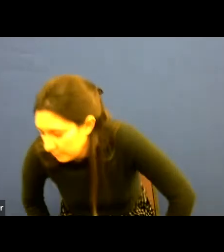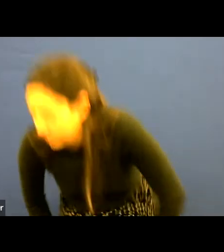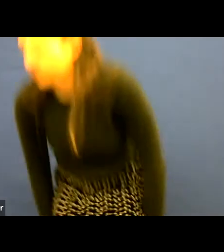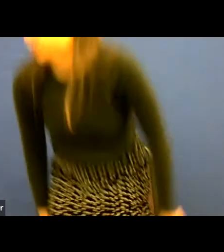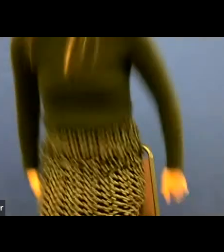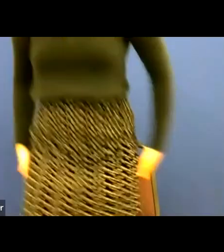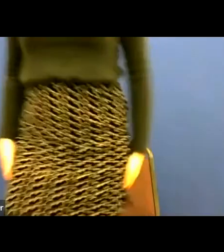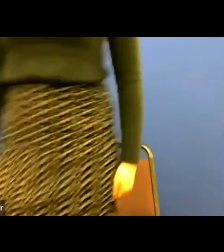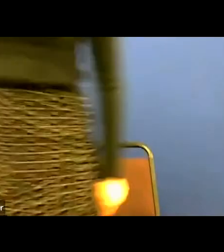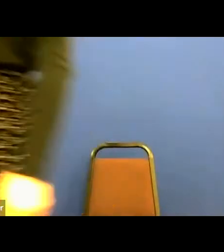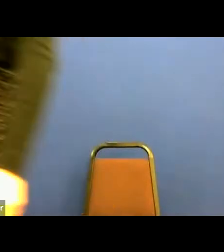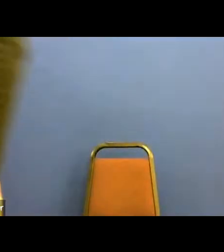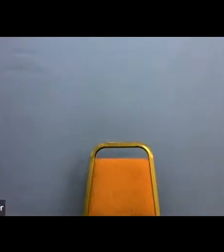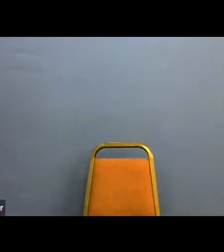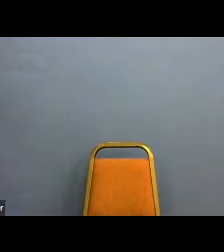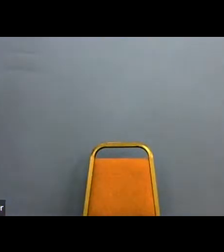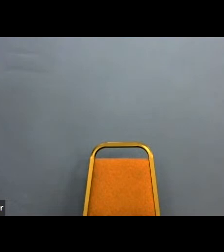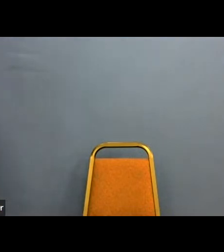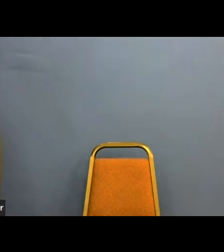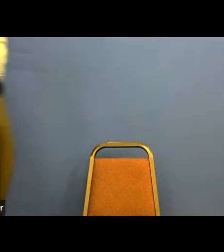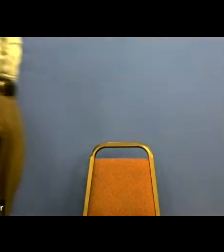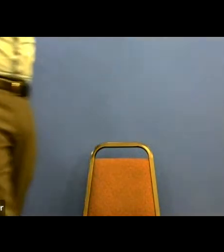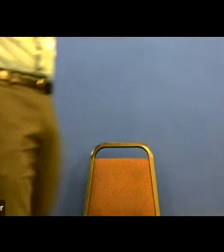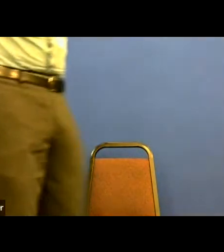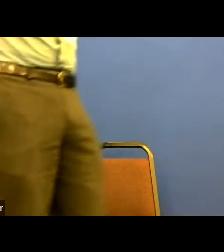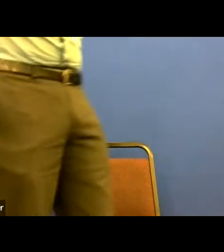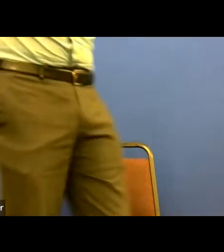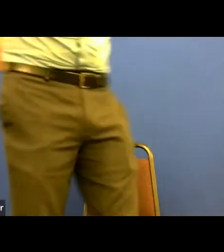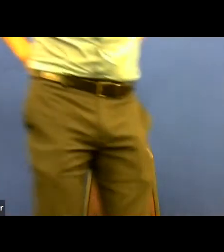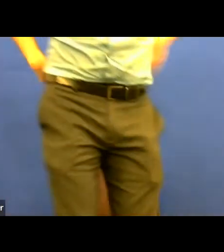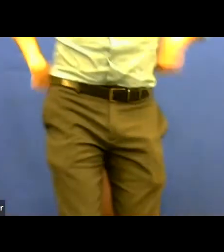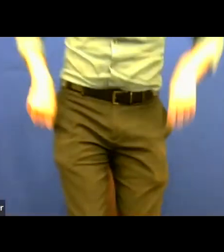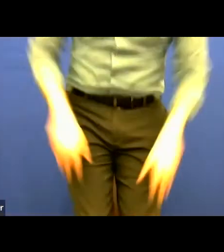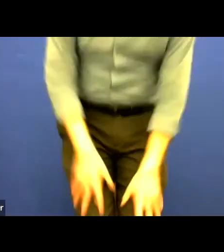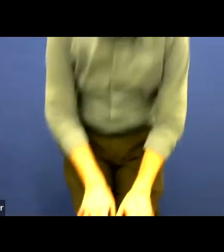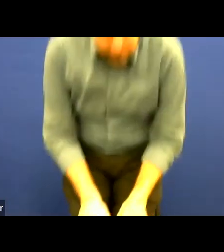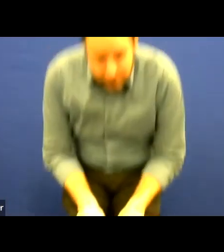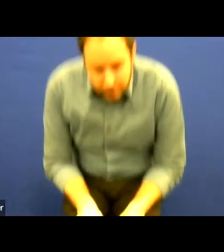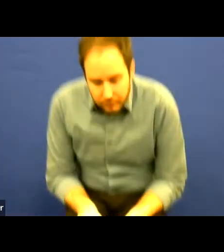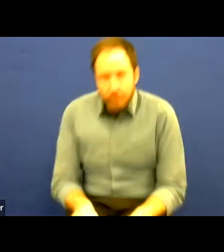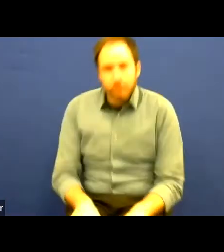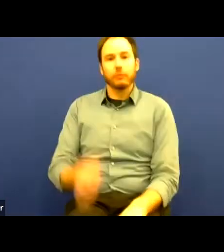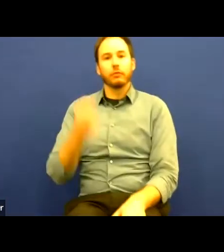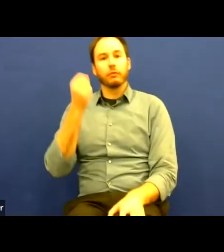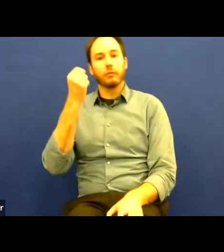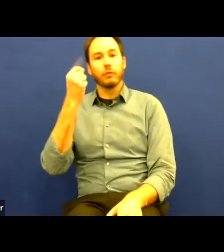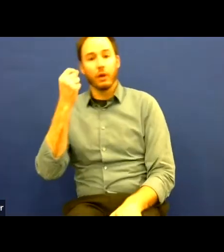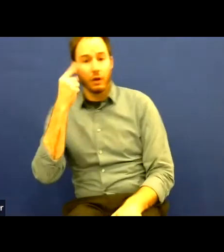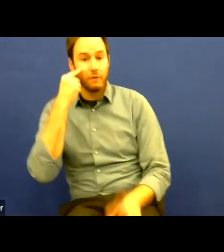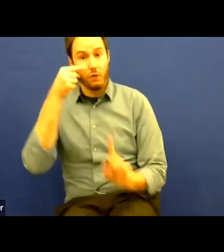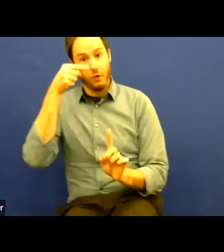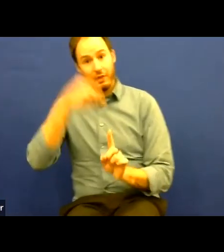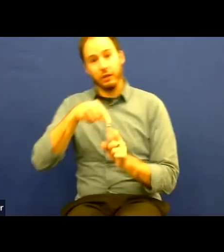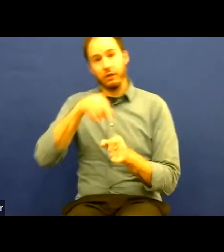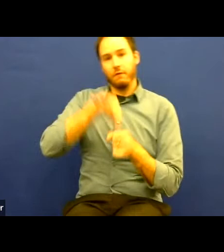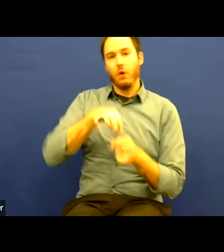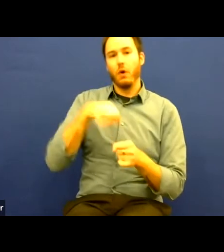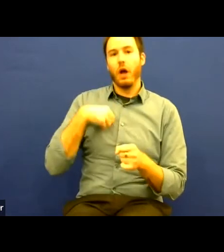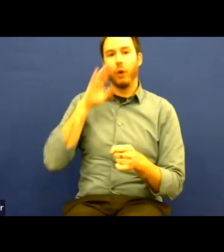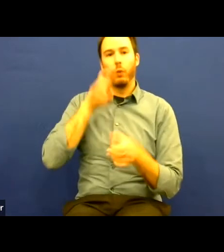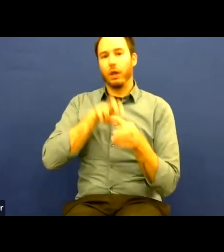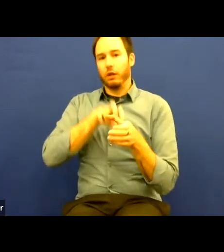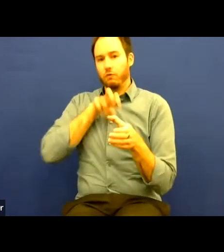I am going to recuse myself from this particular vote because I have been working with a developer